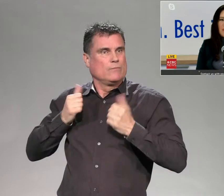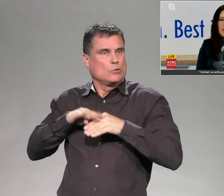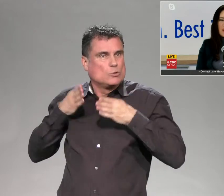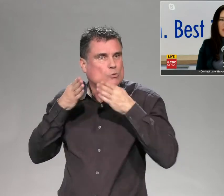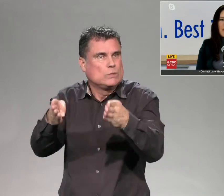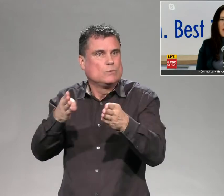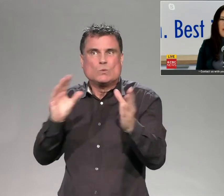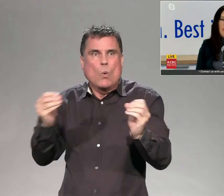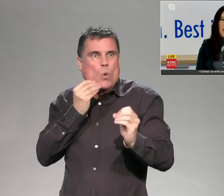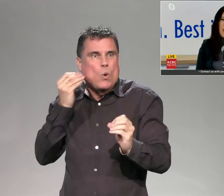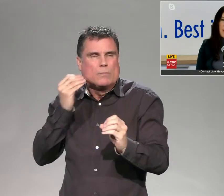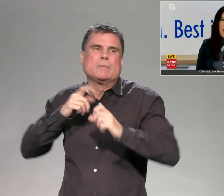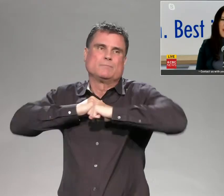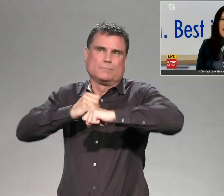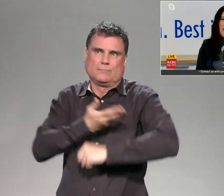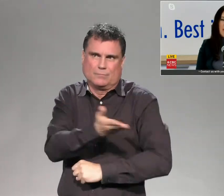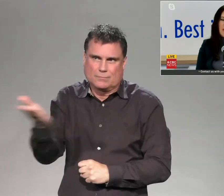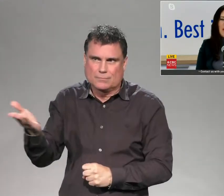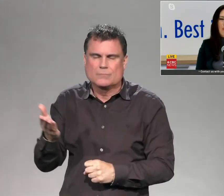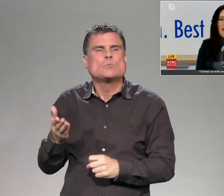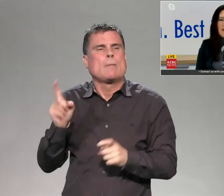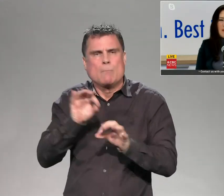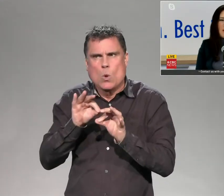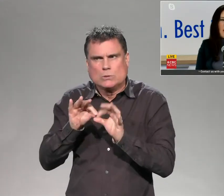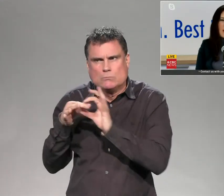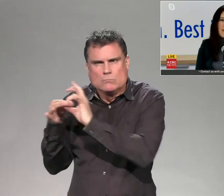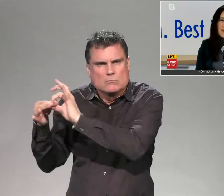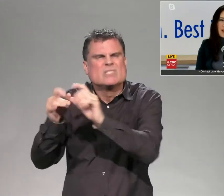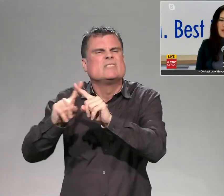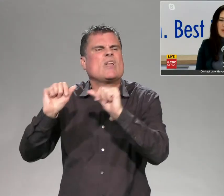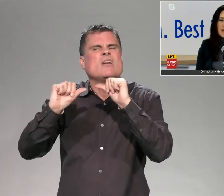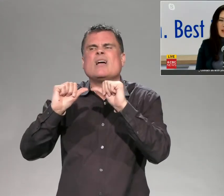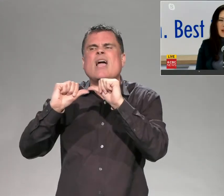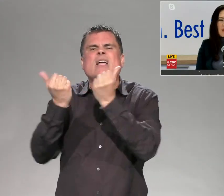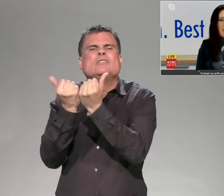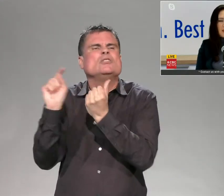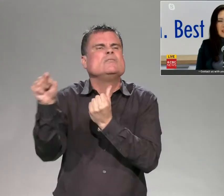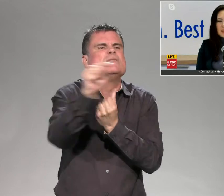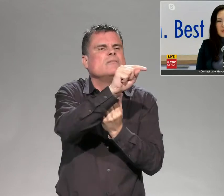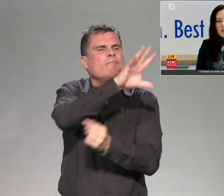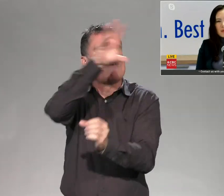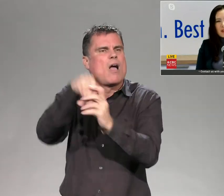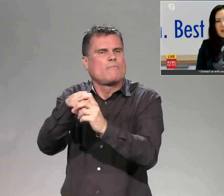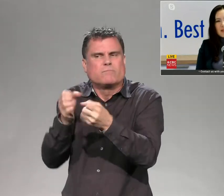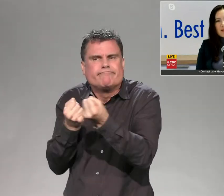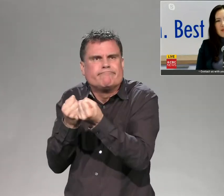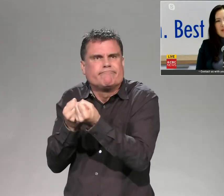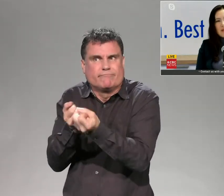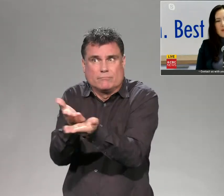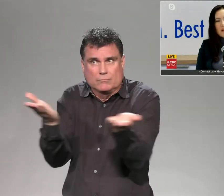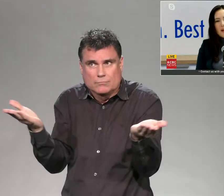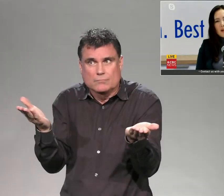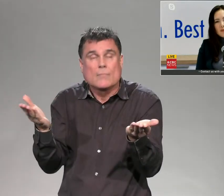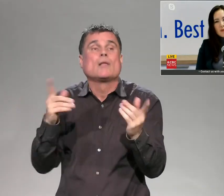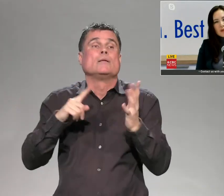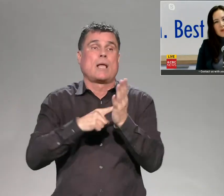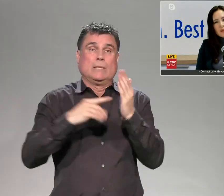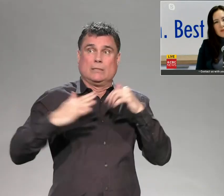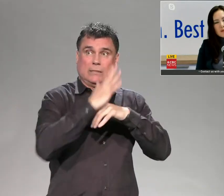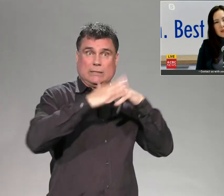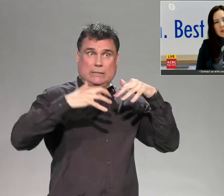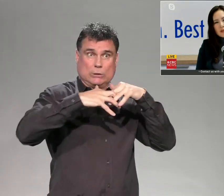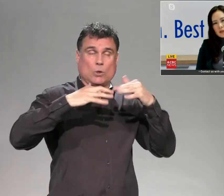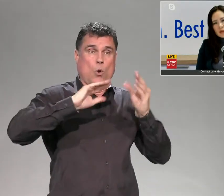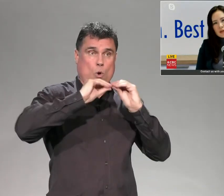very closely with our community organizations, as well as our First Nations and Métis organizations as well.